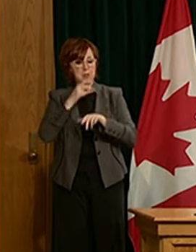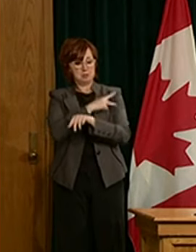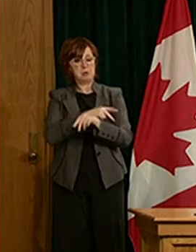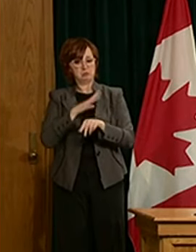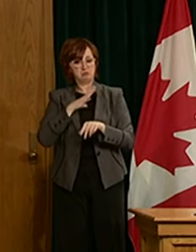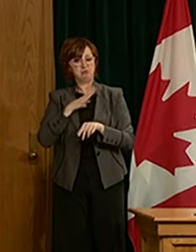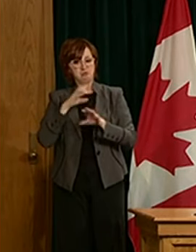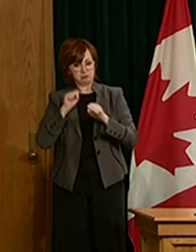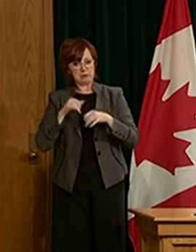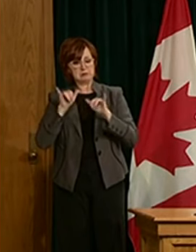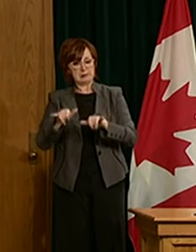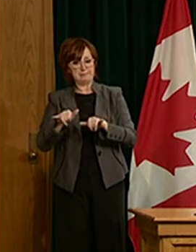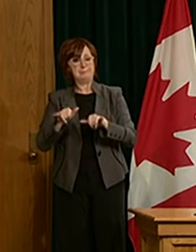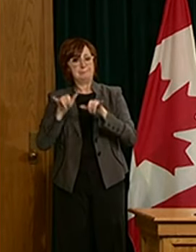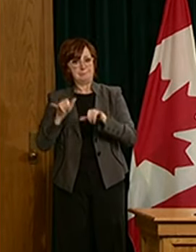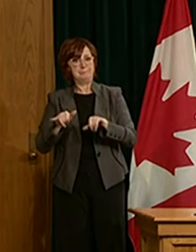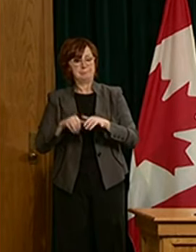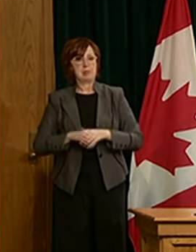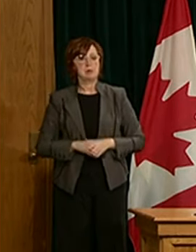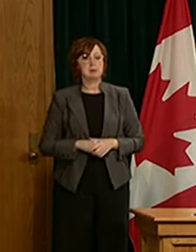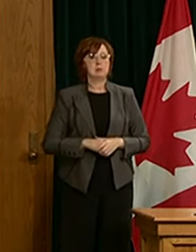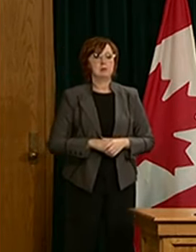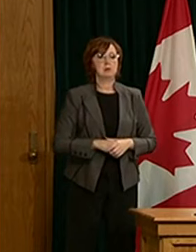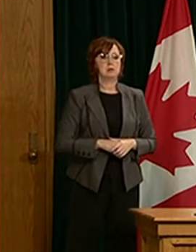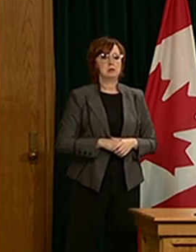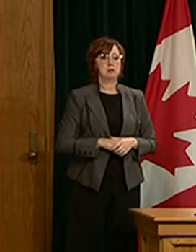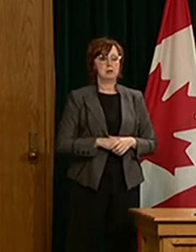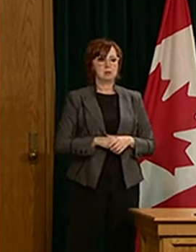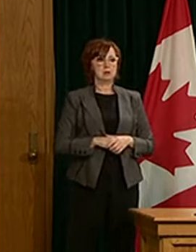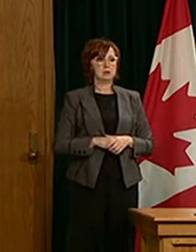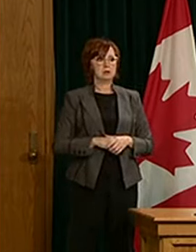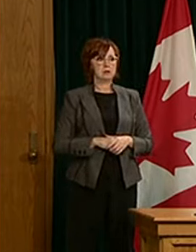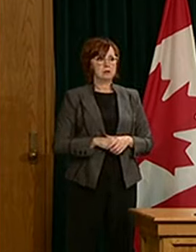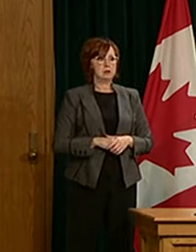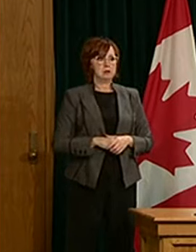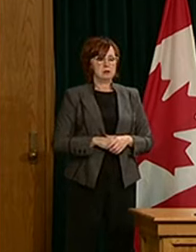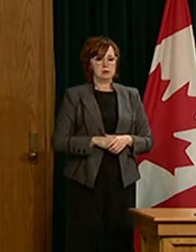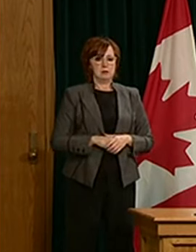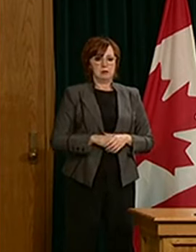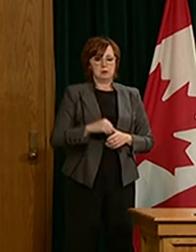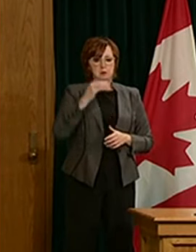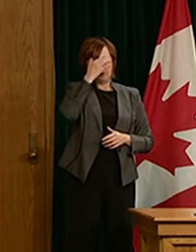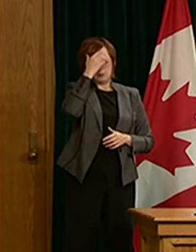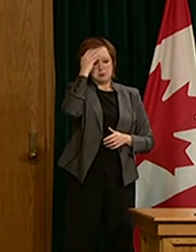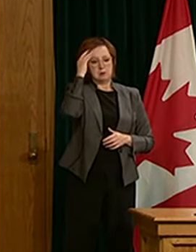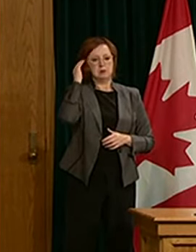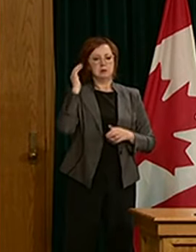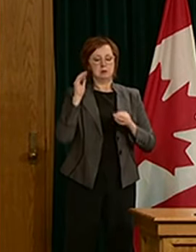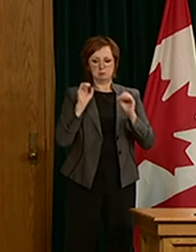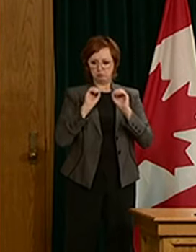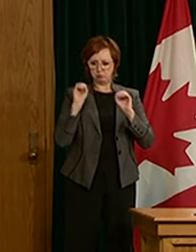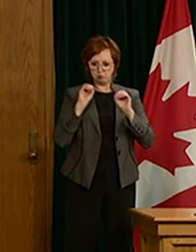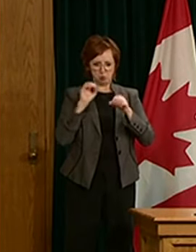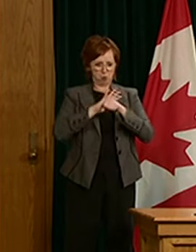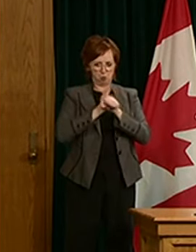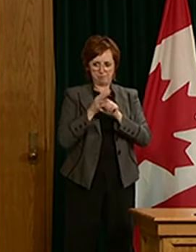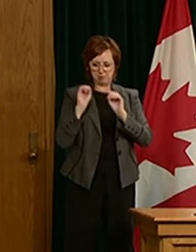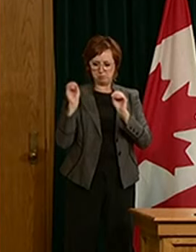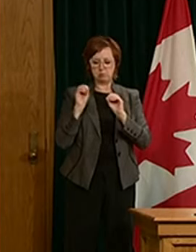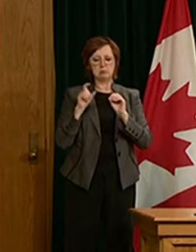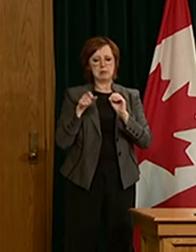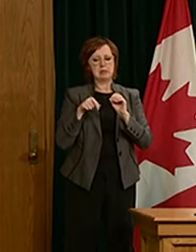those identified here as COVID hospitals, those would be activated in a staged manner, and there would be communications shared with